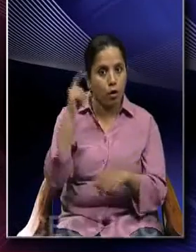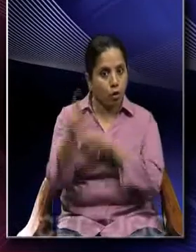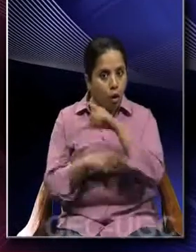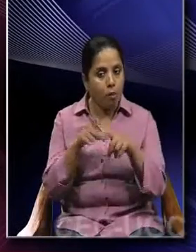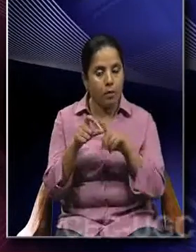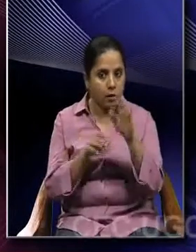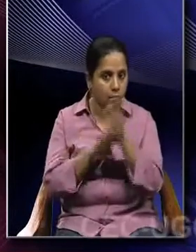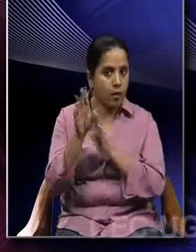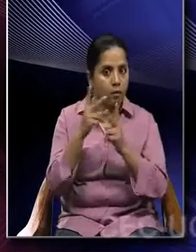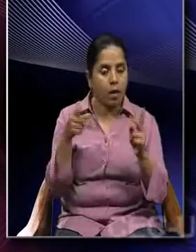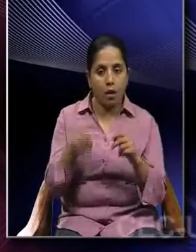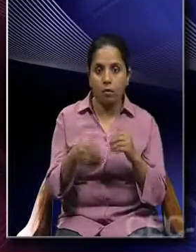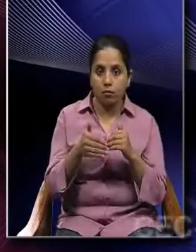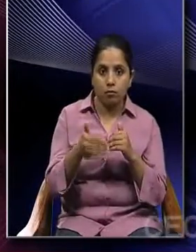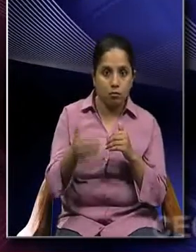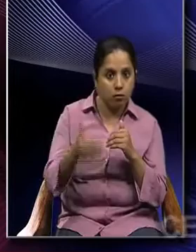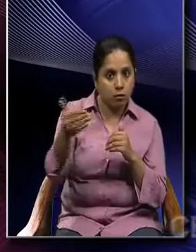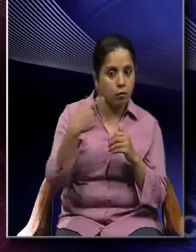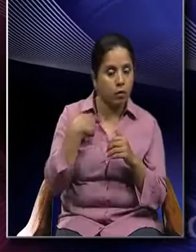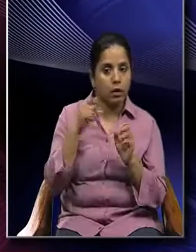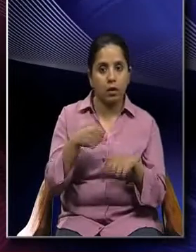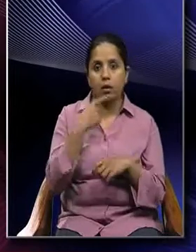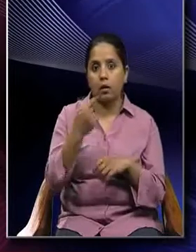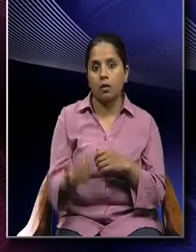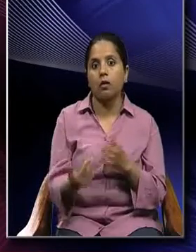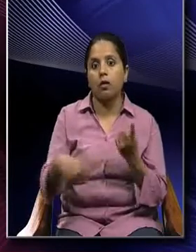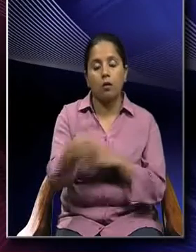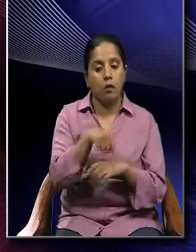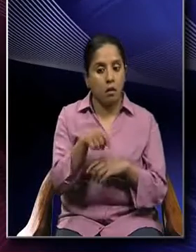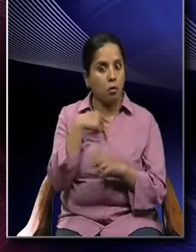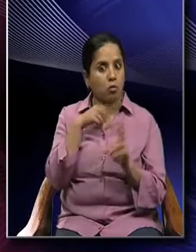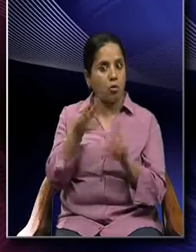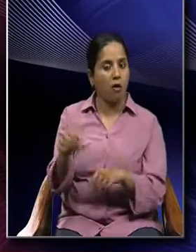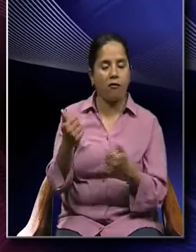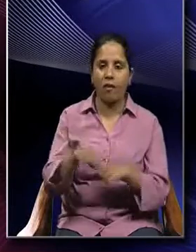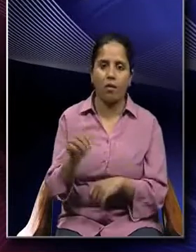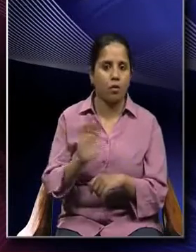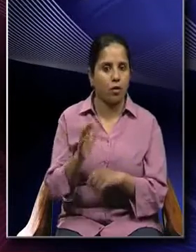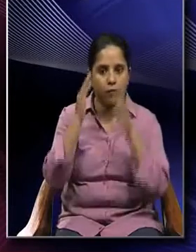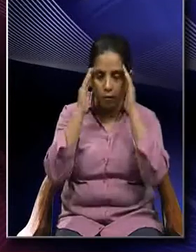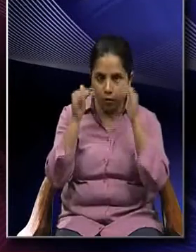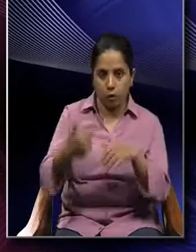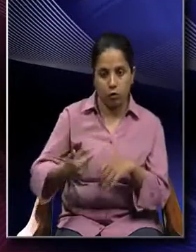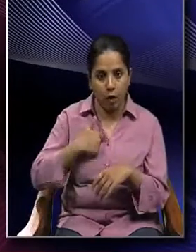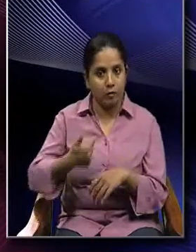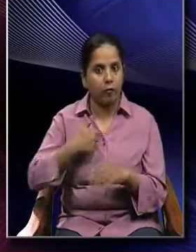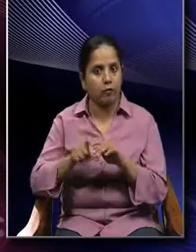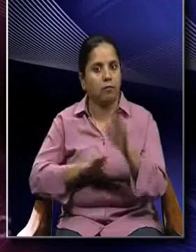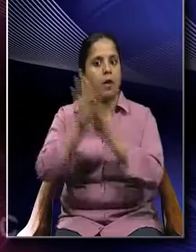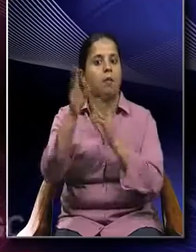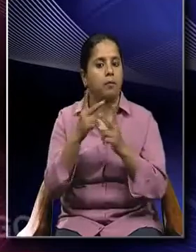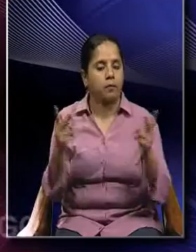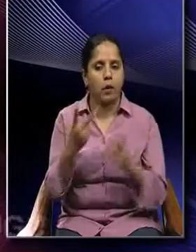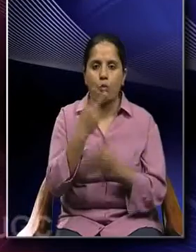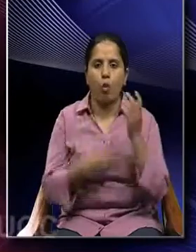development, but along with that, we cannot deny to the relevance of focusing on self and self-development. So both